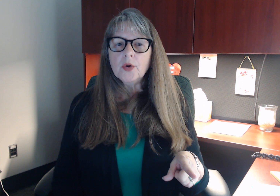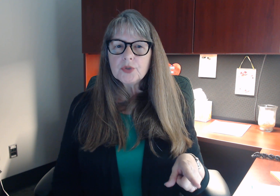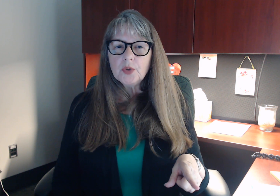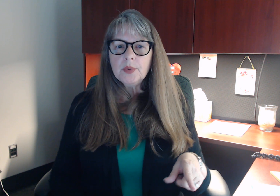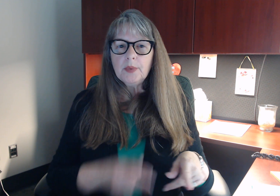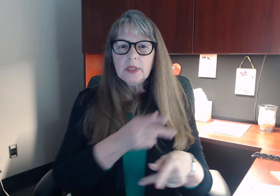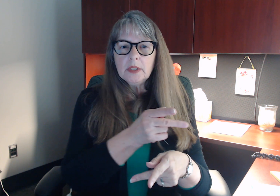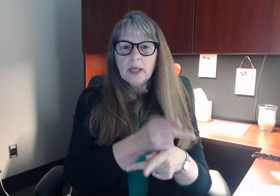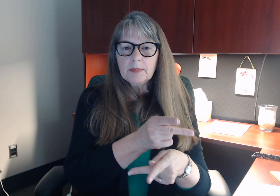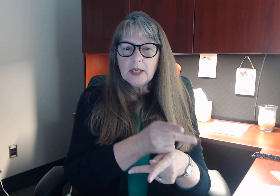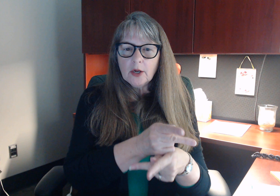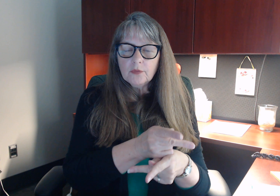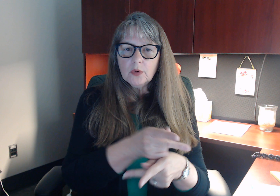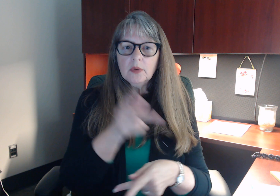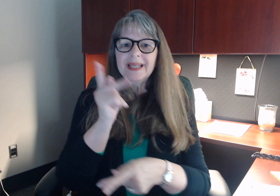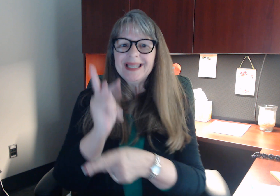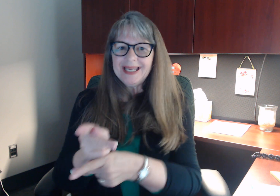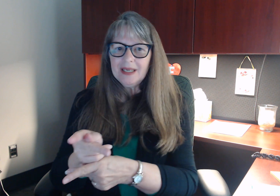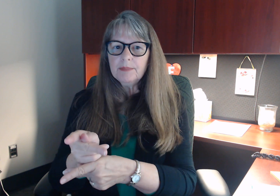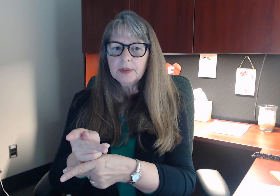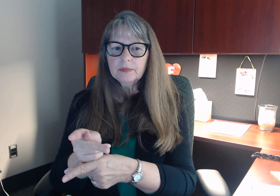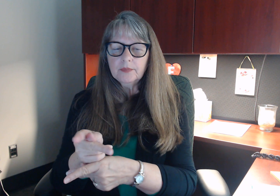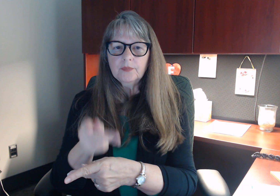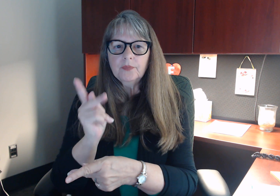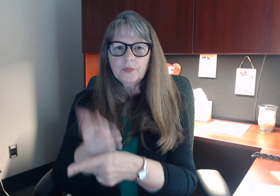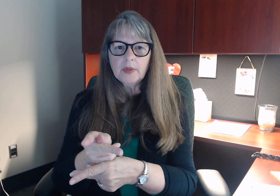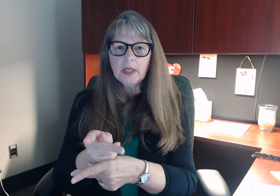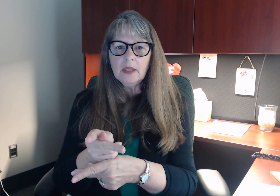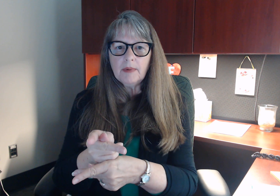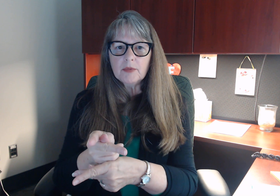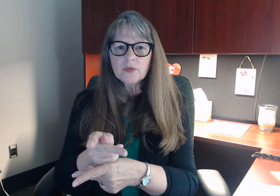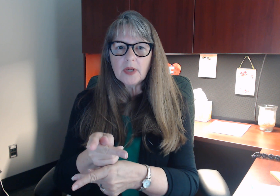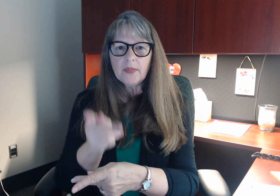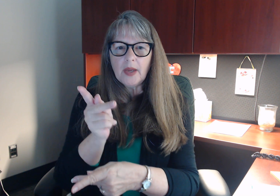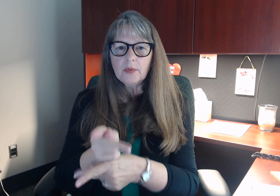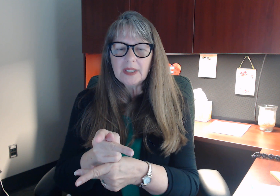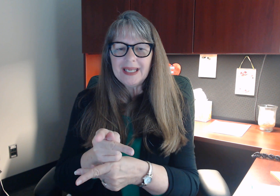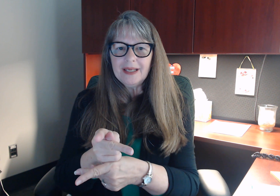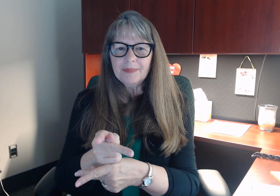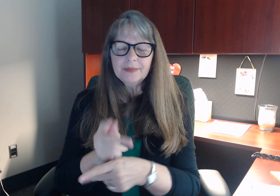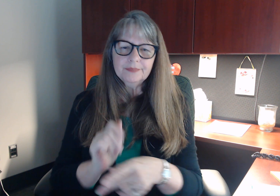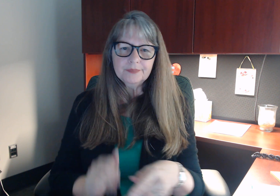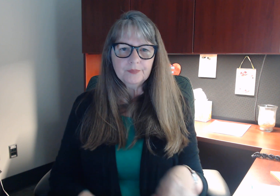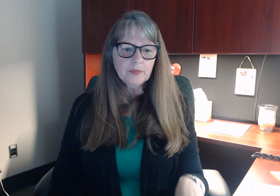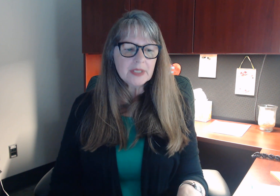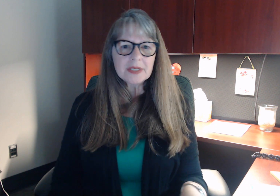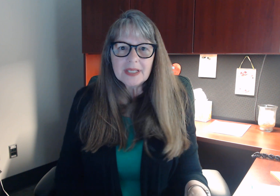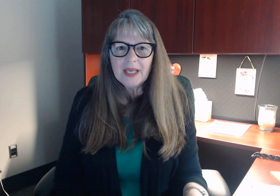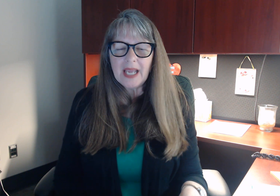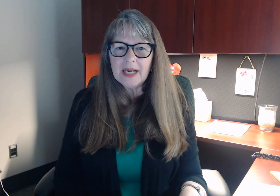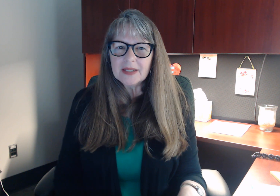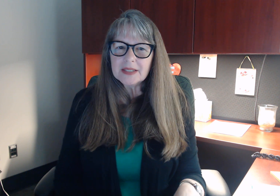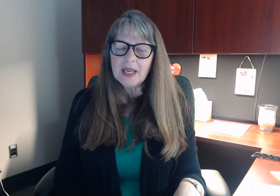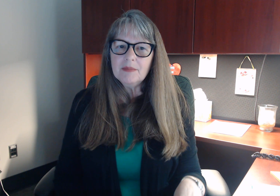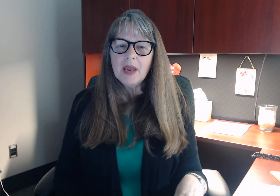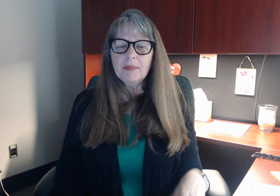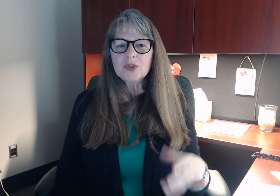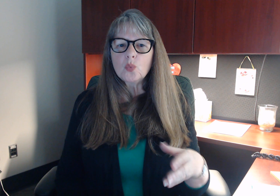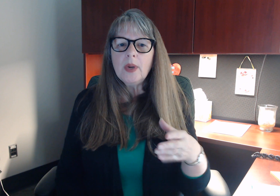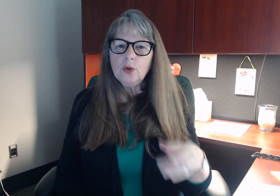Also, when we did like be careful, keep, almost forgot that one, keep. It's just kind of the same, but it's the way you